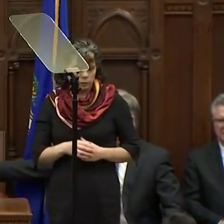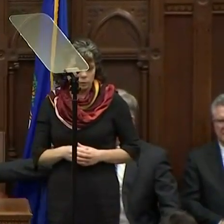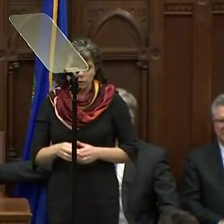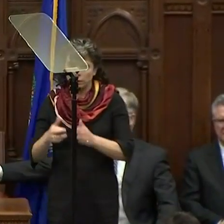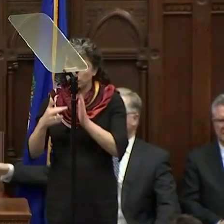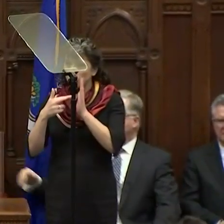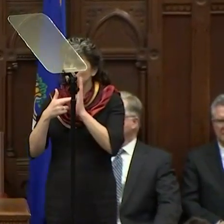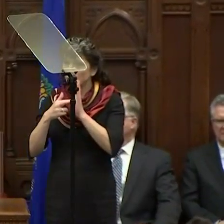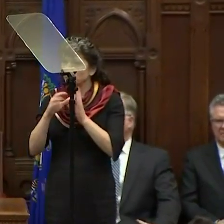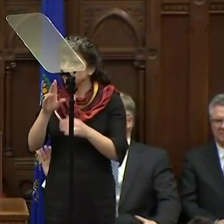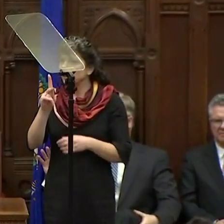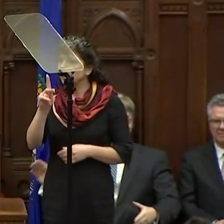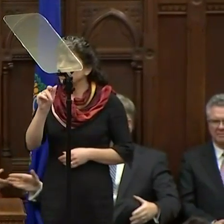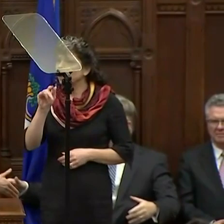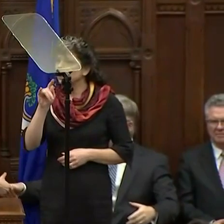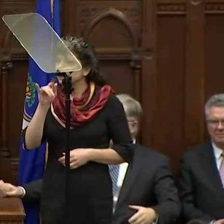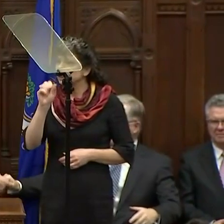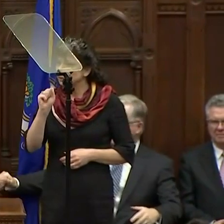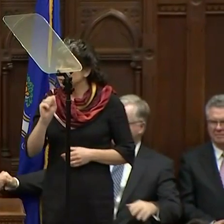Representative Claridis,